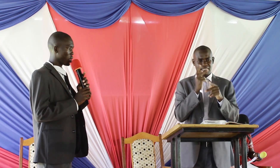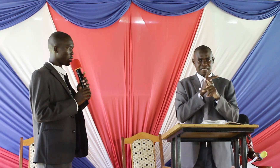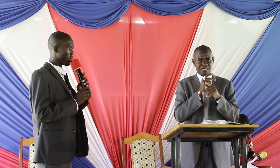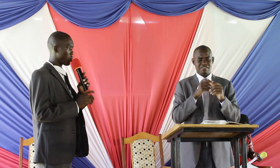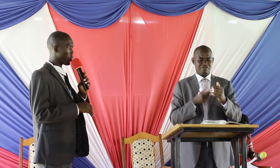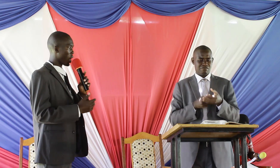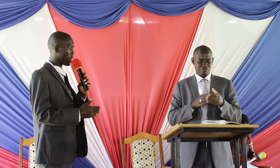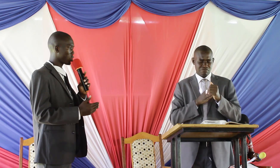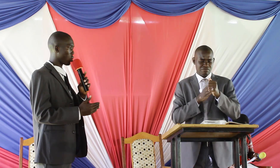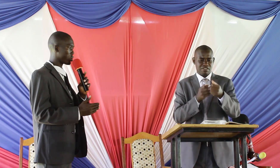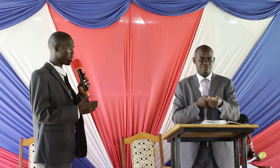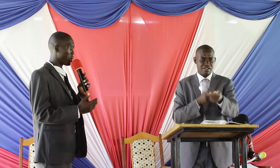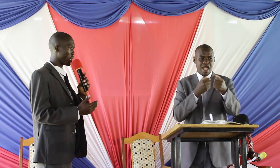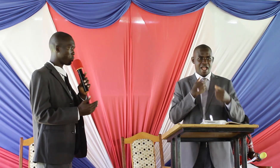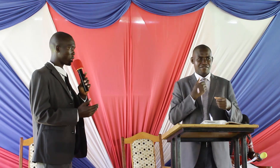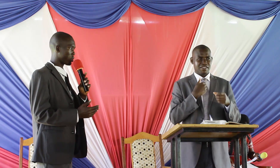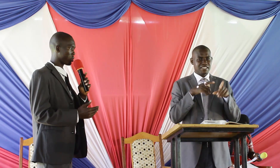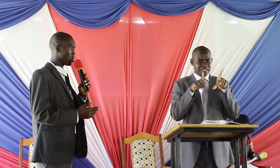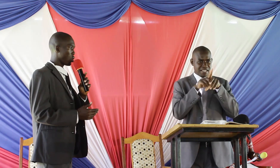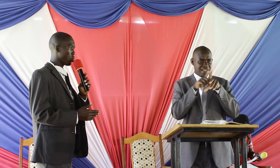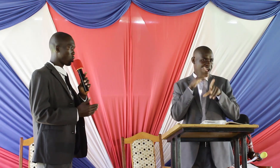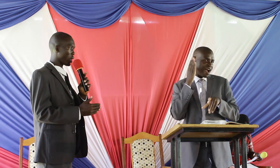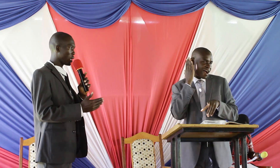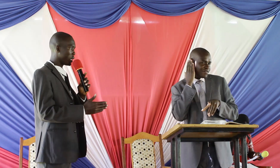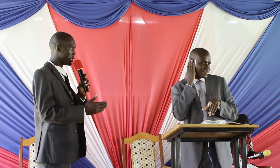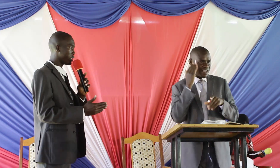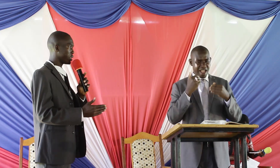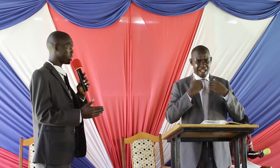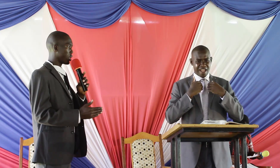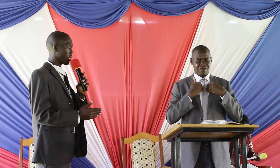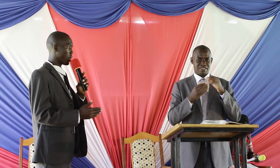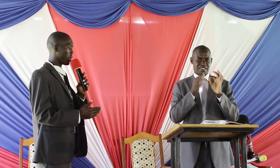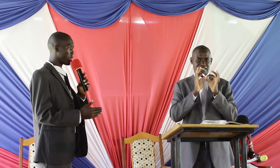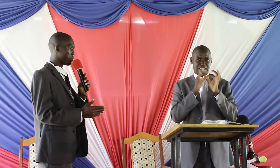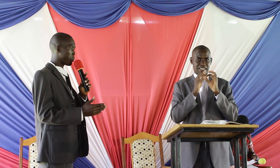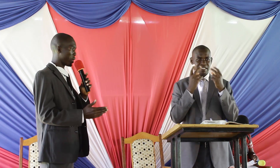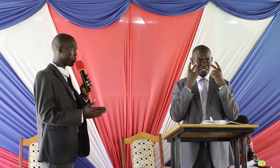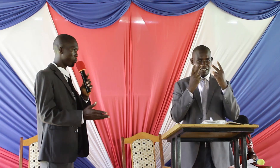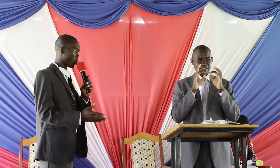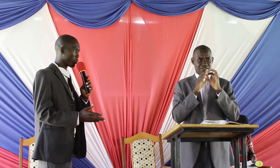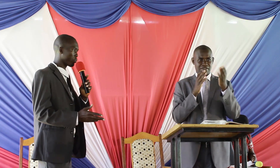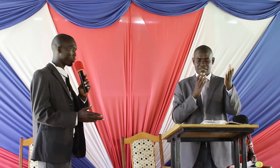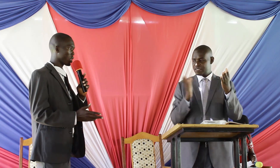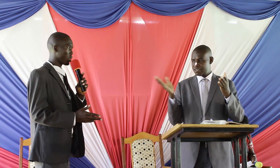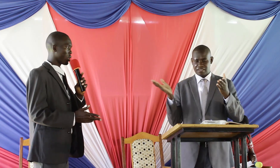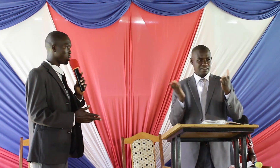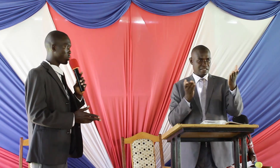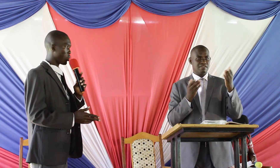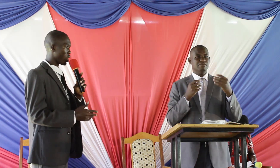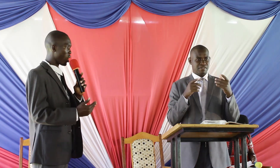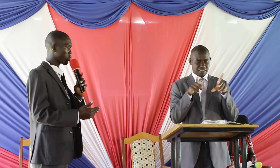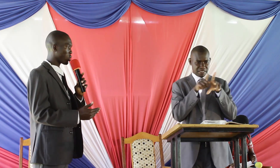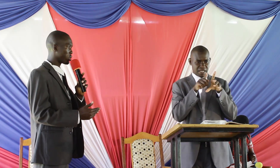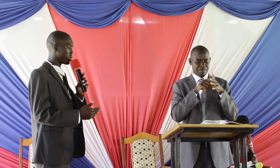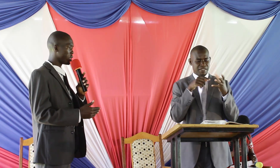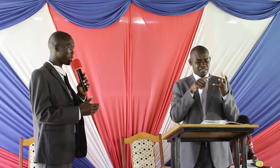Saying we had got a blind person who can lead another people. Same,